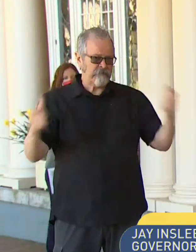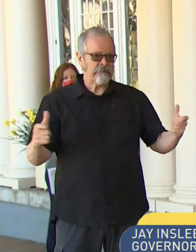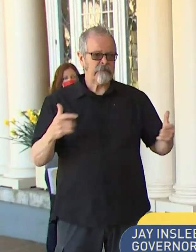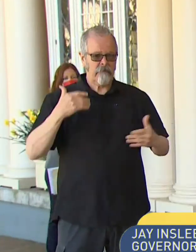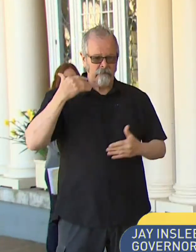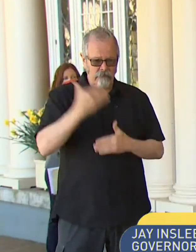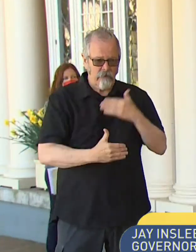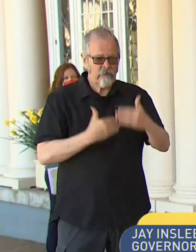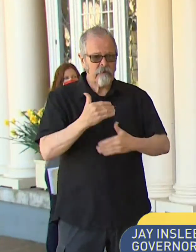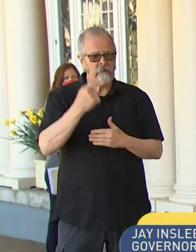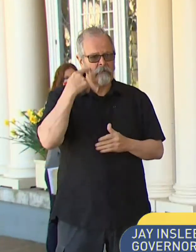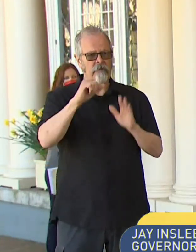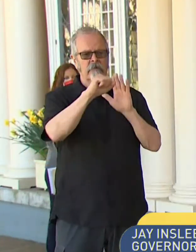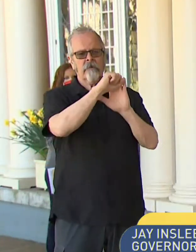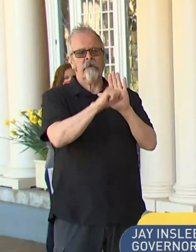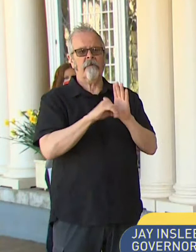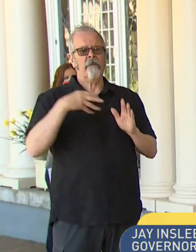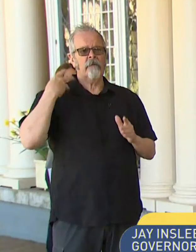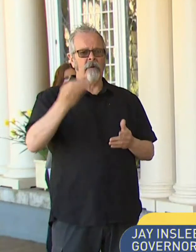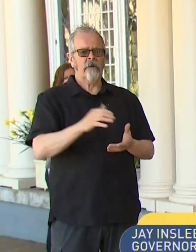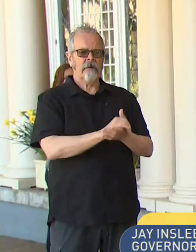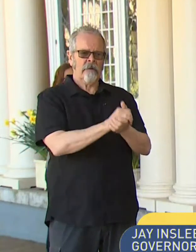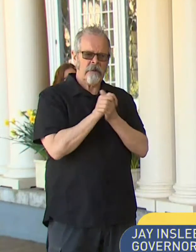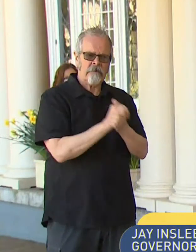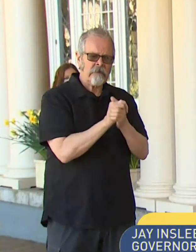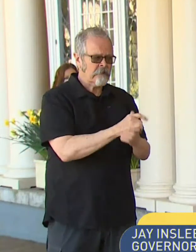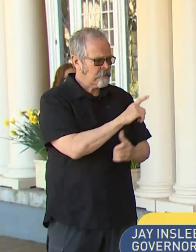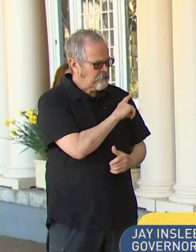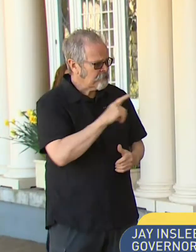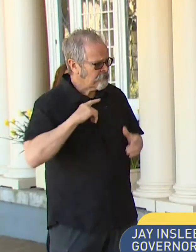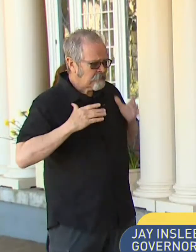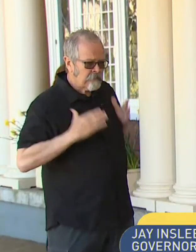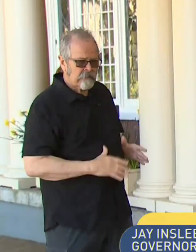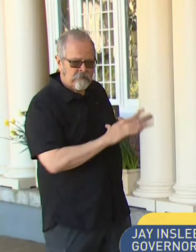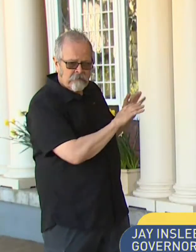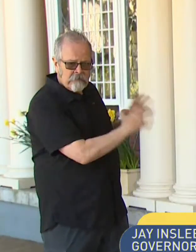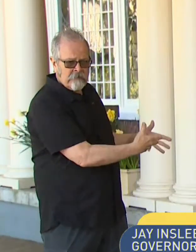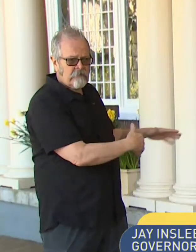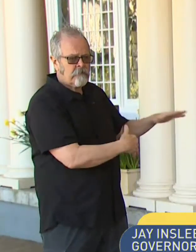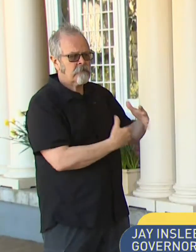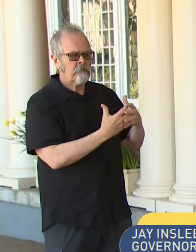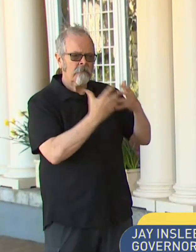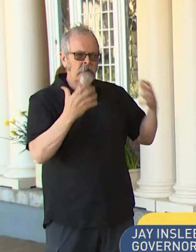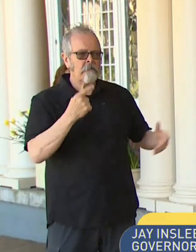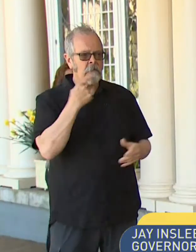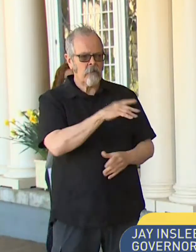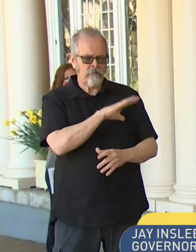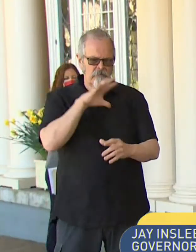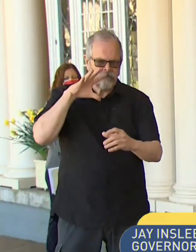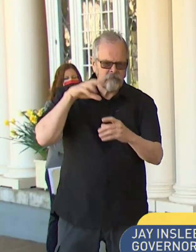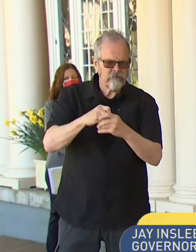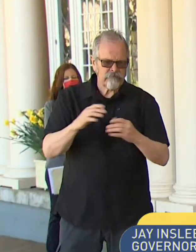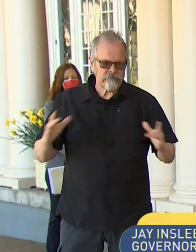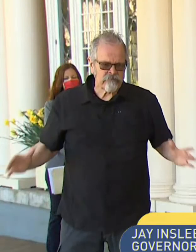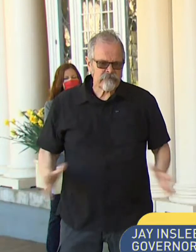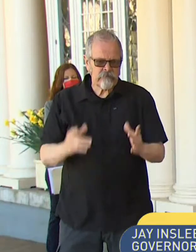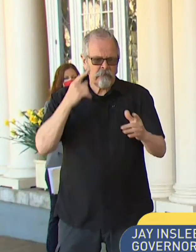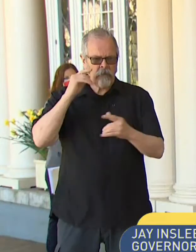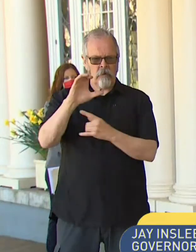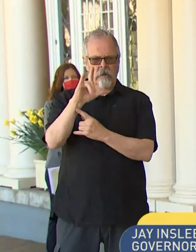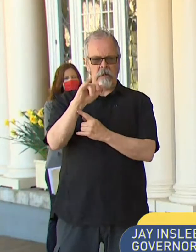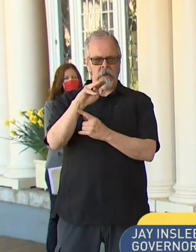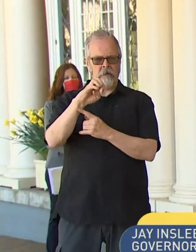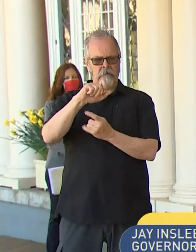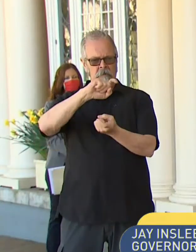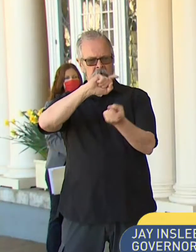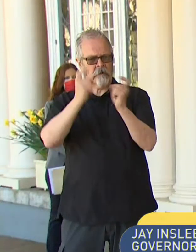want to congratulate the legislators who've done so much in this remote year. It's been great to see.